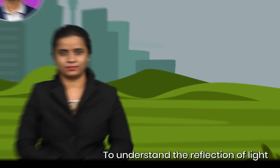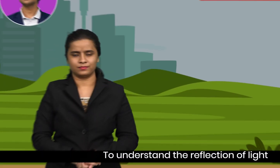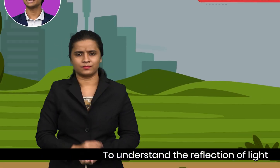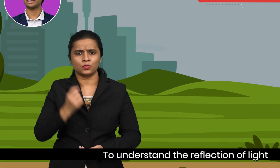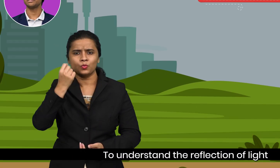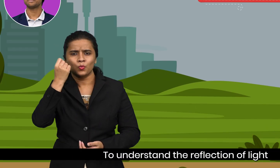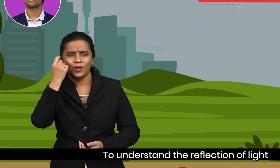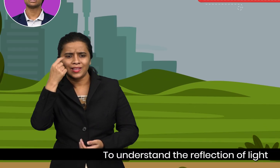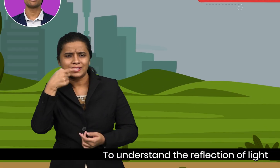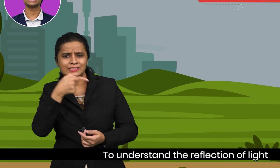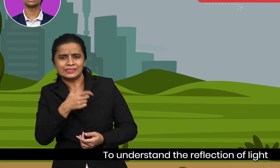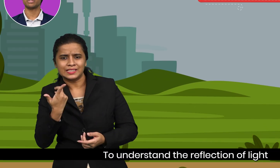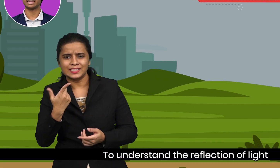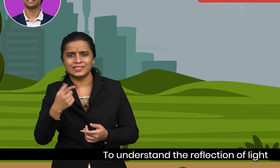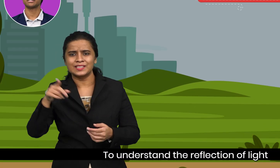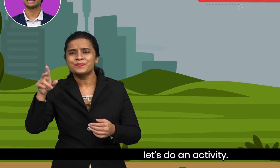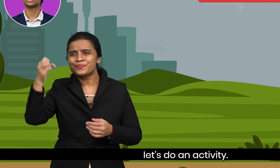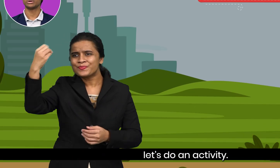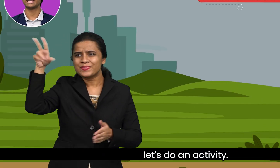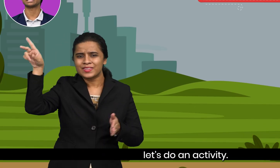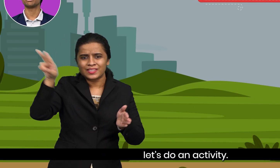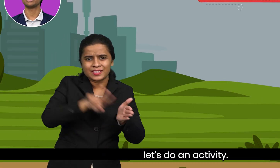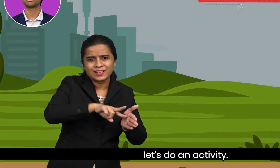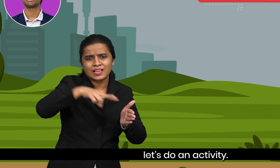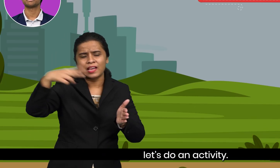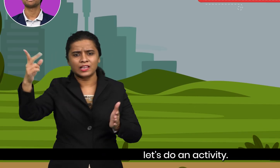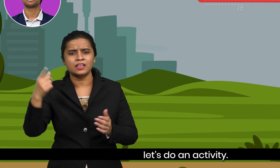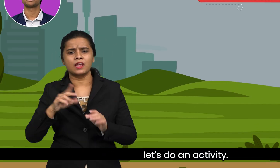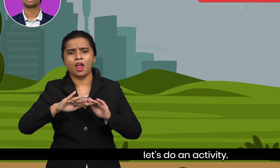To understand the reflection of light, let's do an activity.